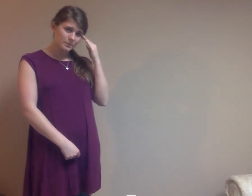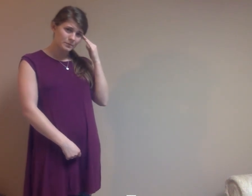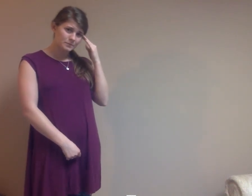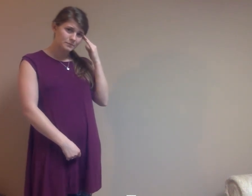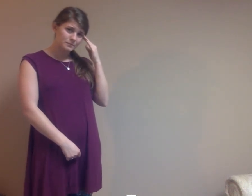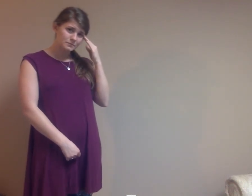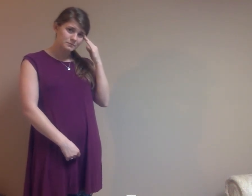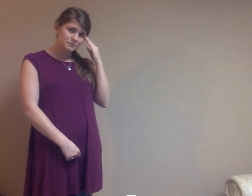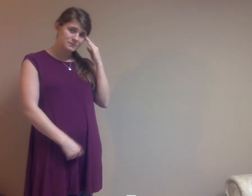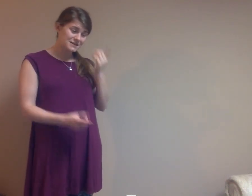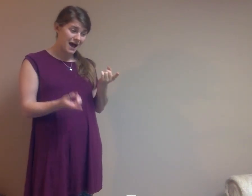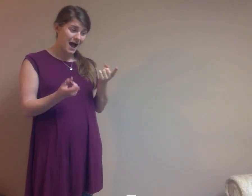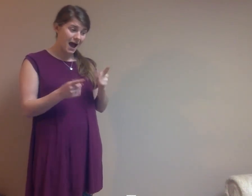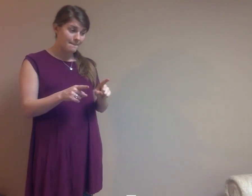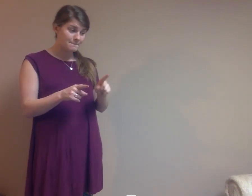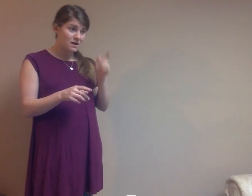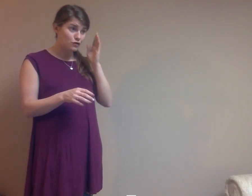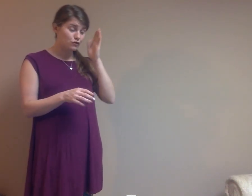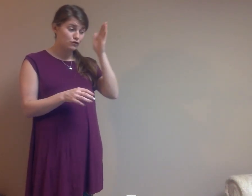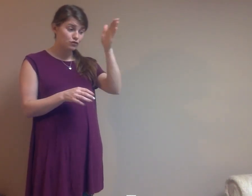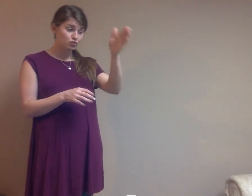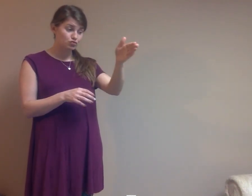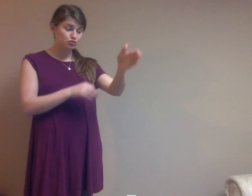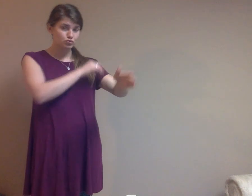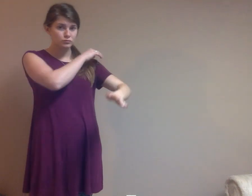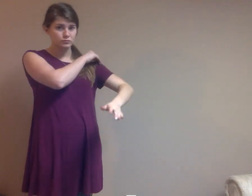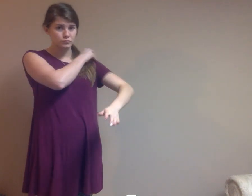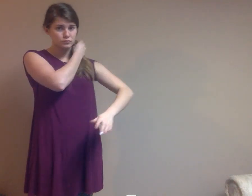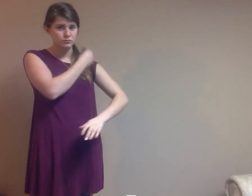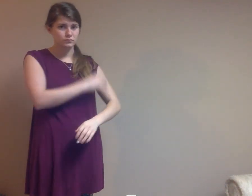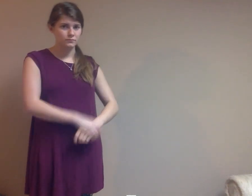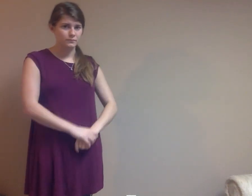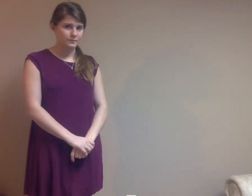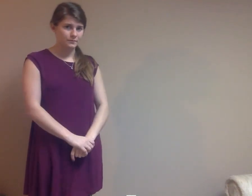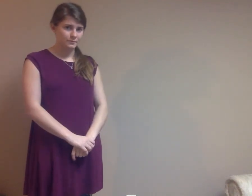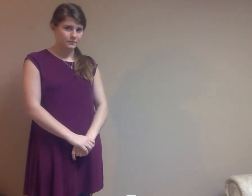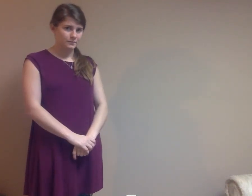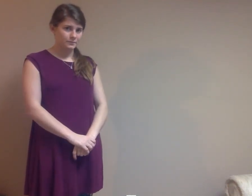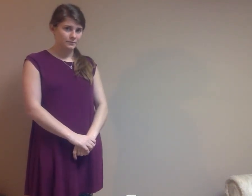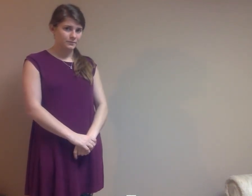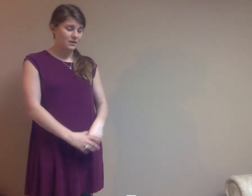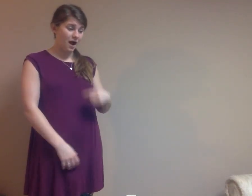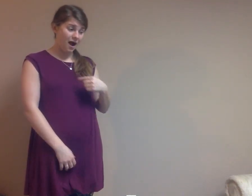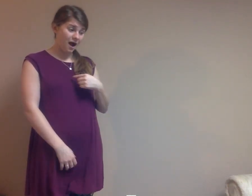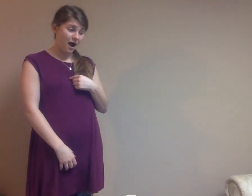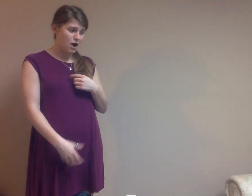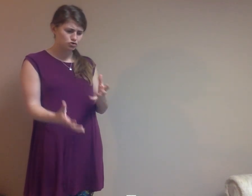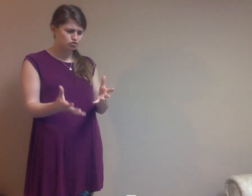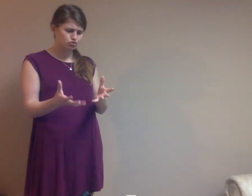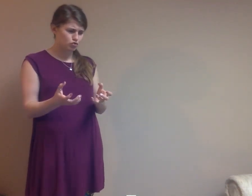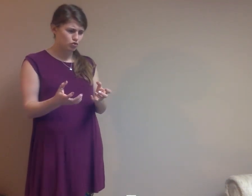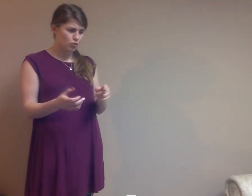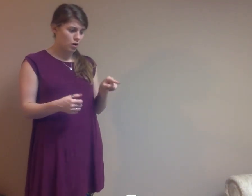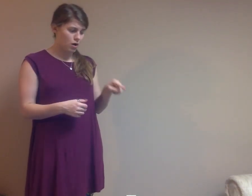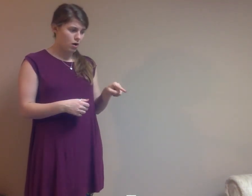be 13 or 14 or 18 or whatever, turn around and say, oh, but Mum, you know, you and Daddy, you sent me off to school